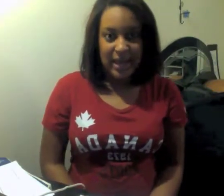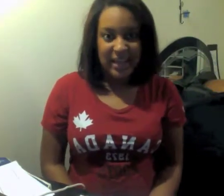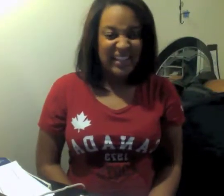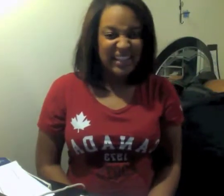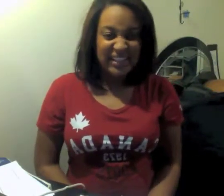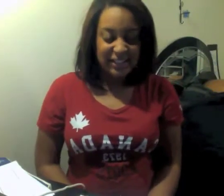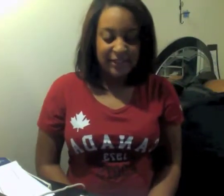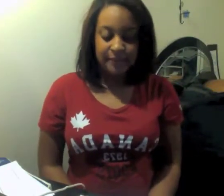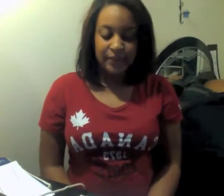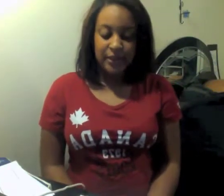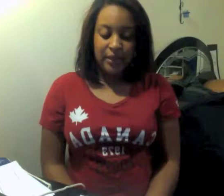AA, EE.